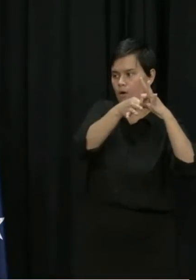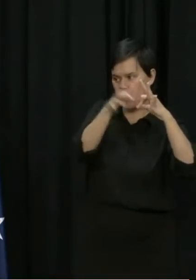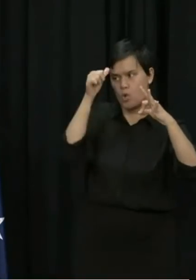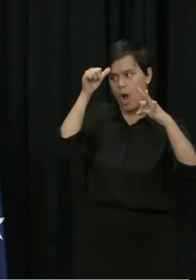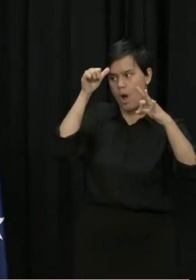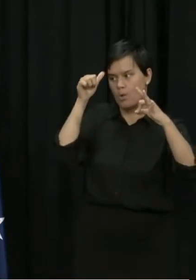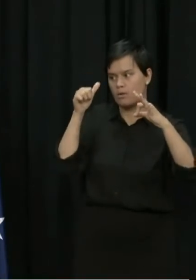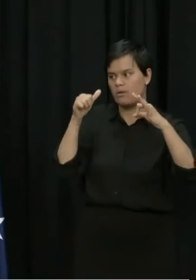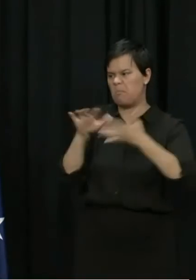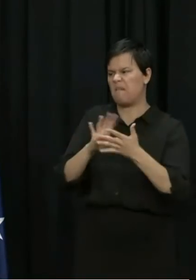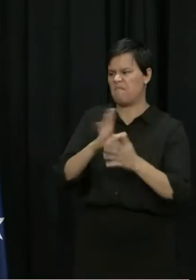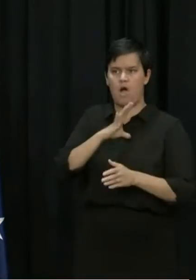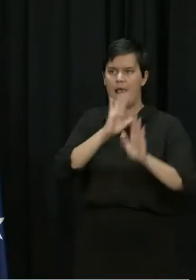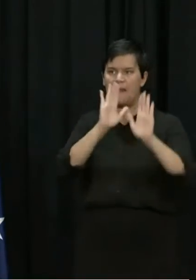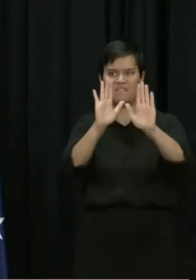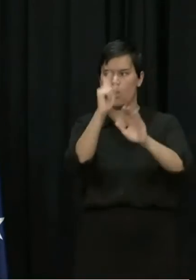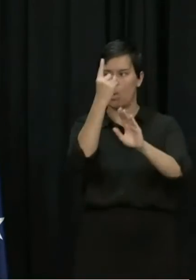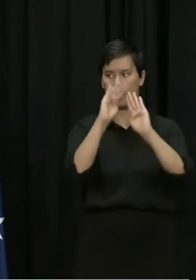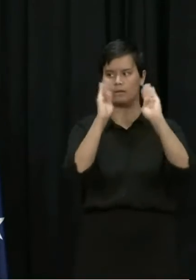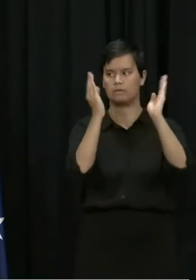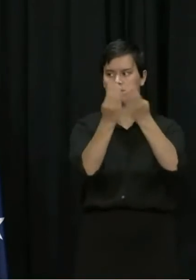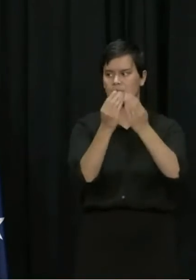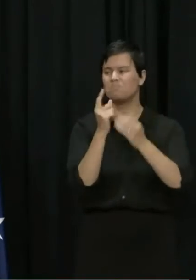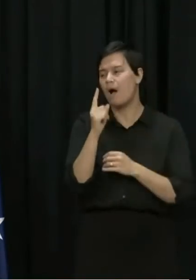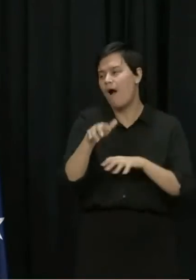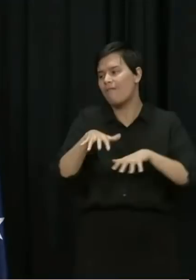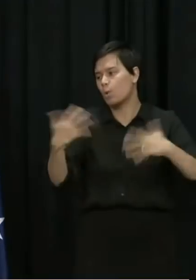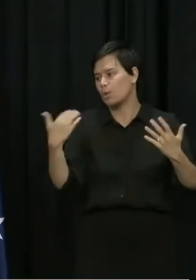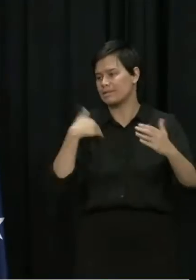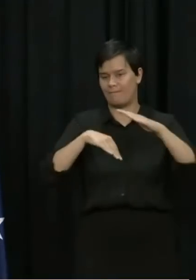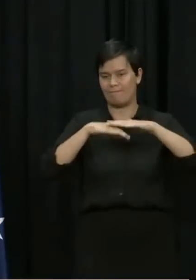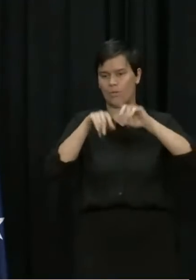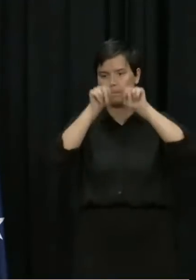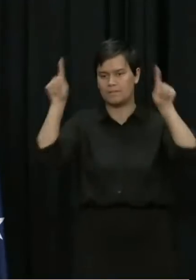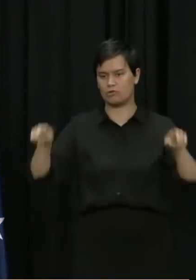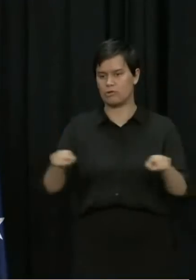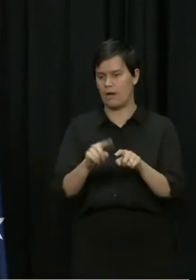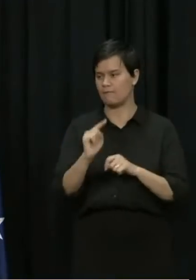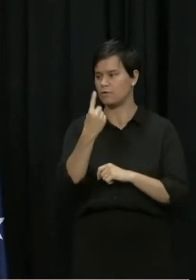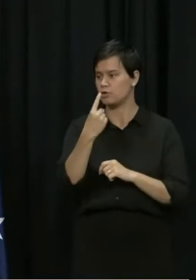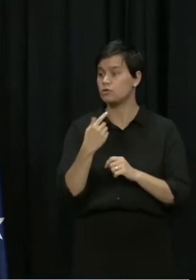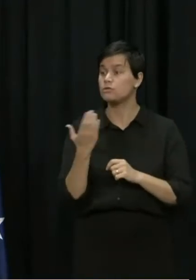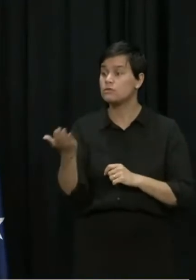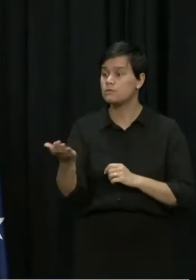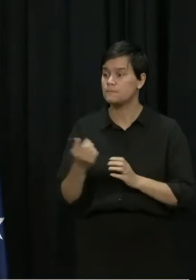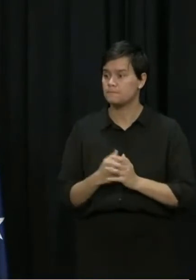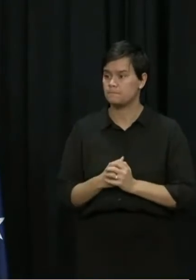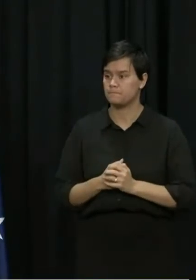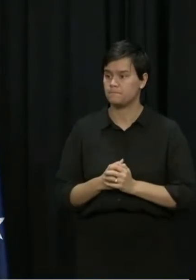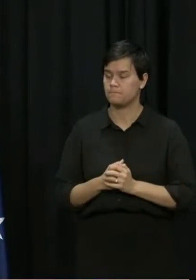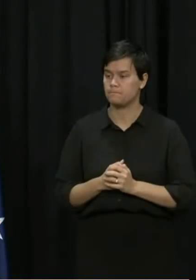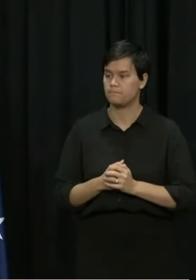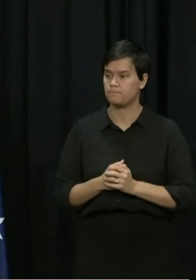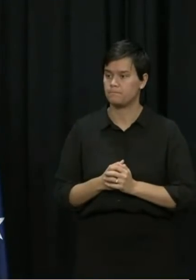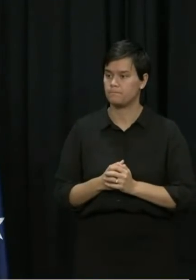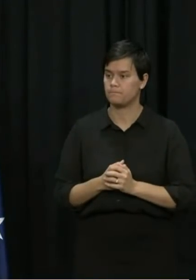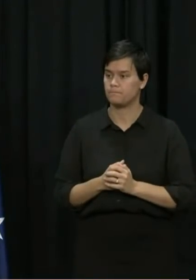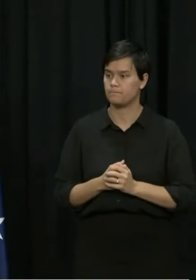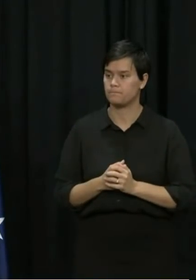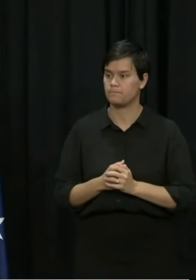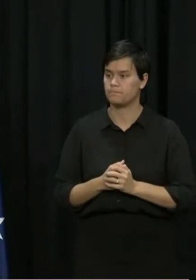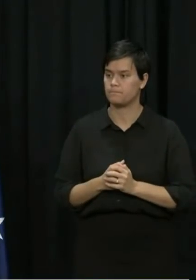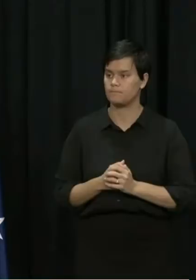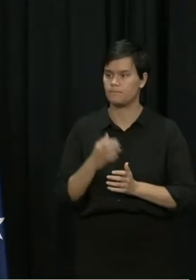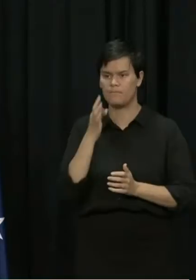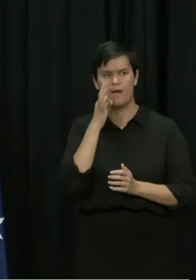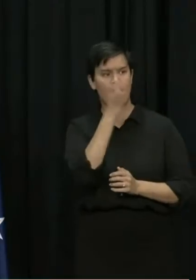we'll always assess what a case tells us before we make those decisions. Yes. Yeah, Joe and then Jenna. Have you had any indication of how good